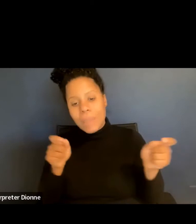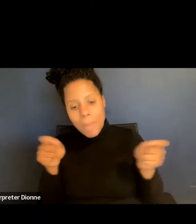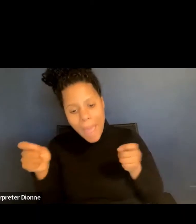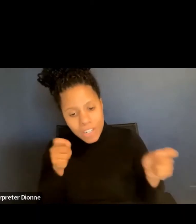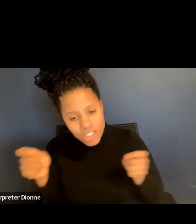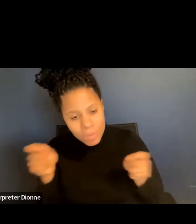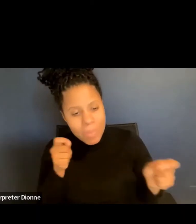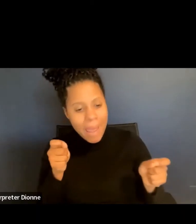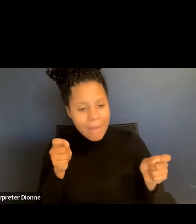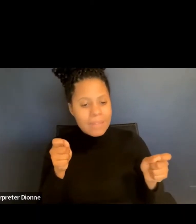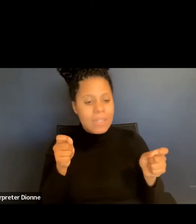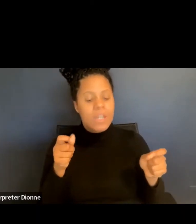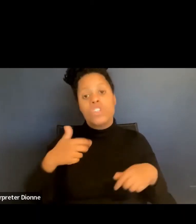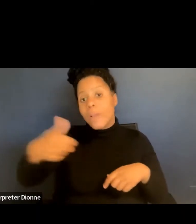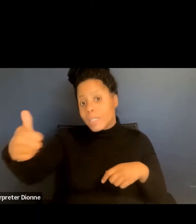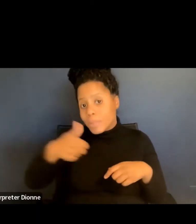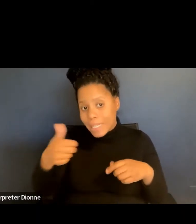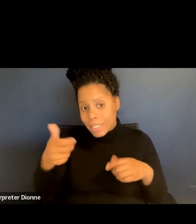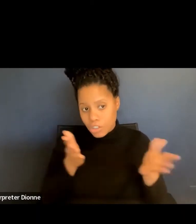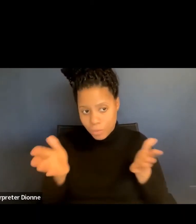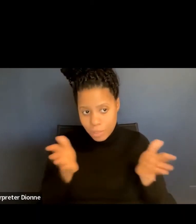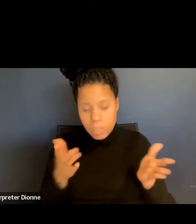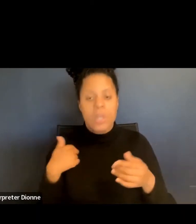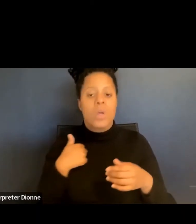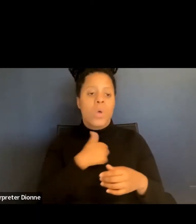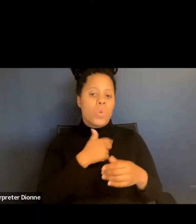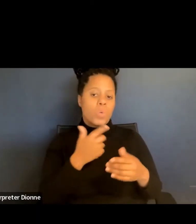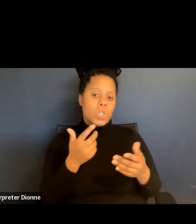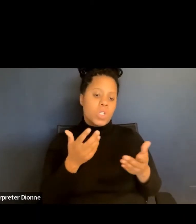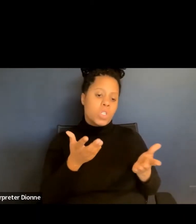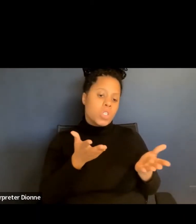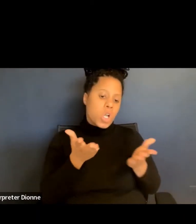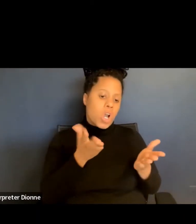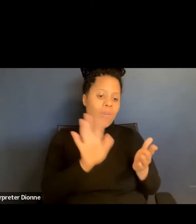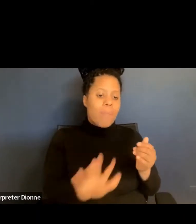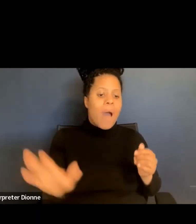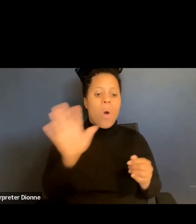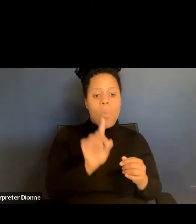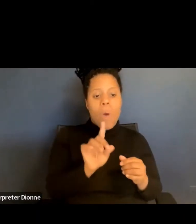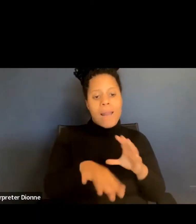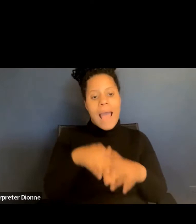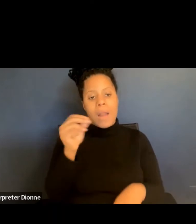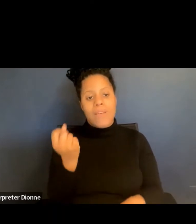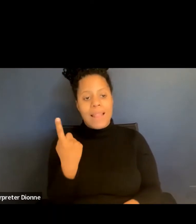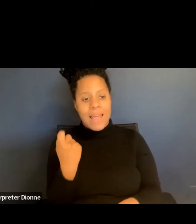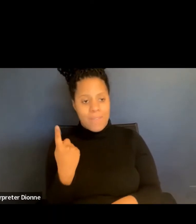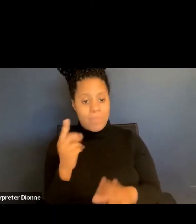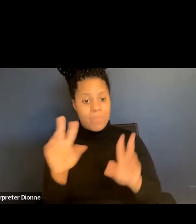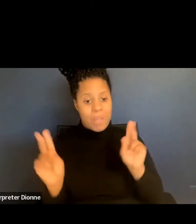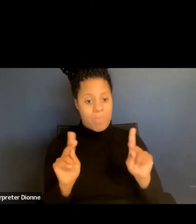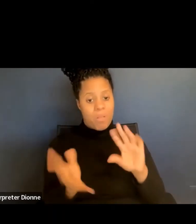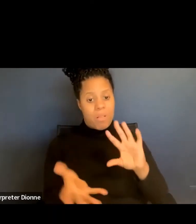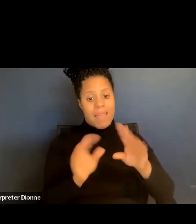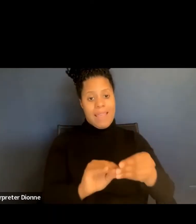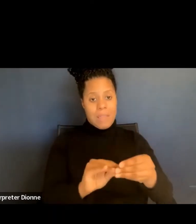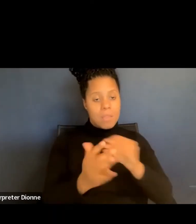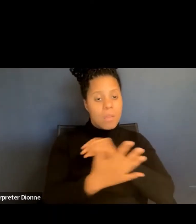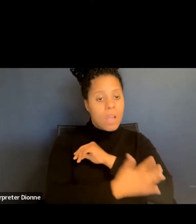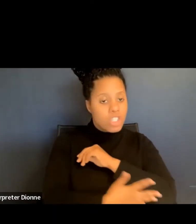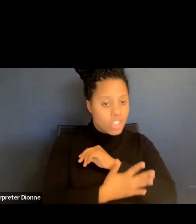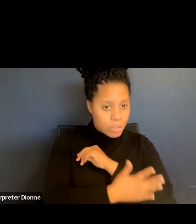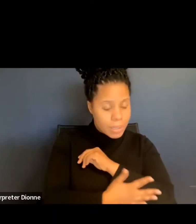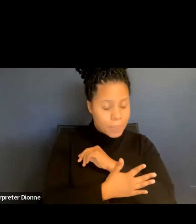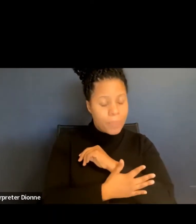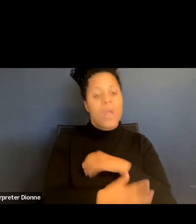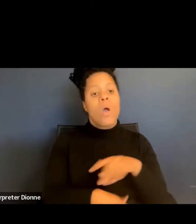centers serve about 1 in 11 people in this country, and 1 in 3 of those individuals are in poverty And there